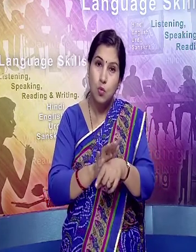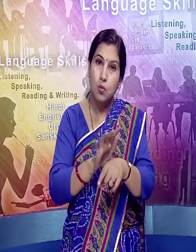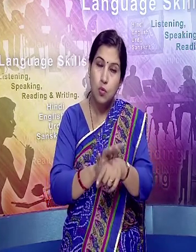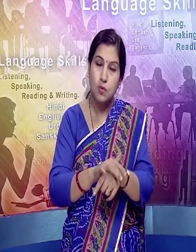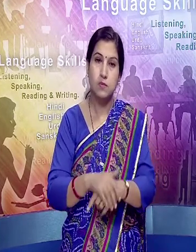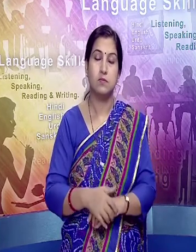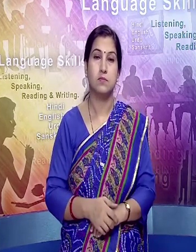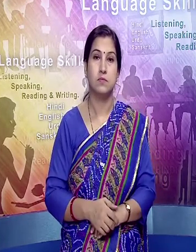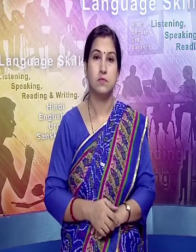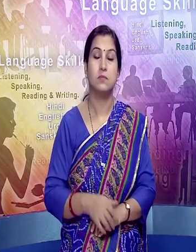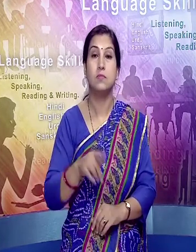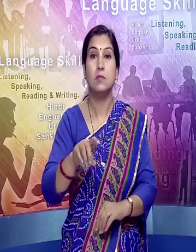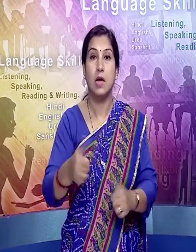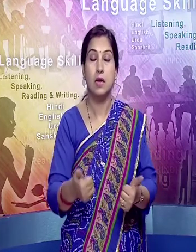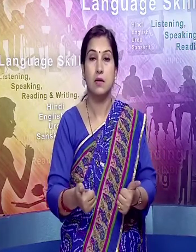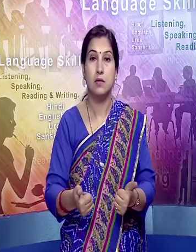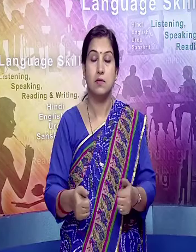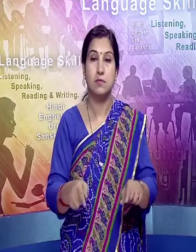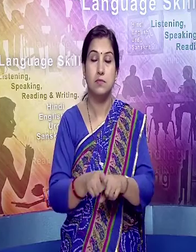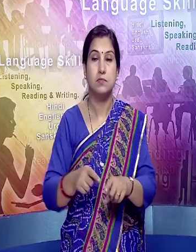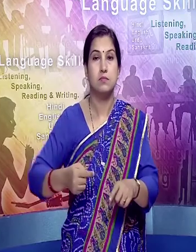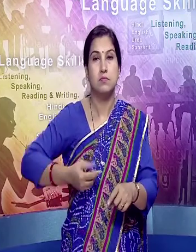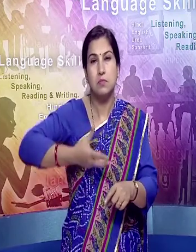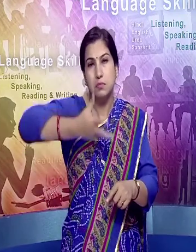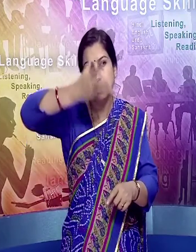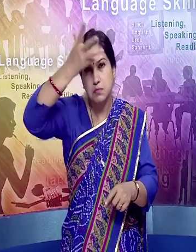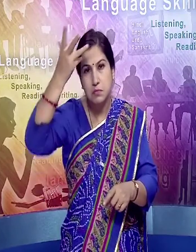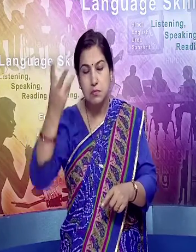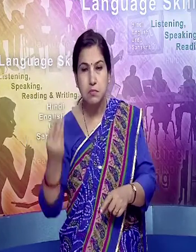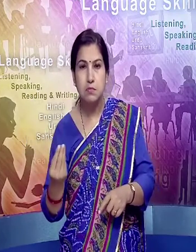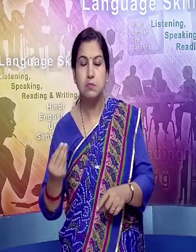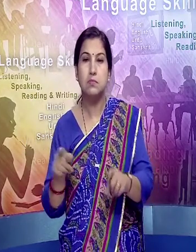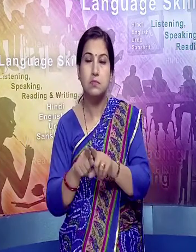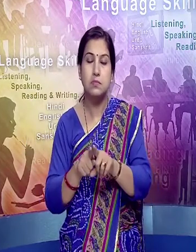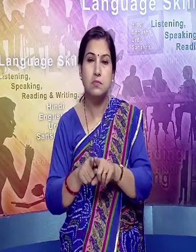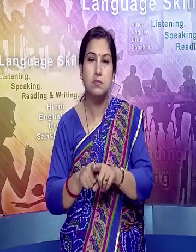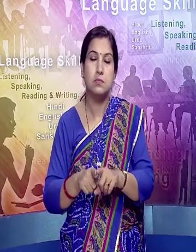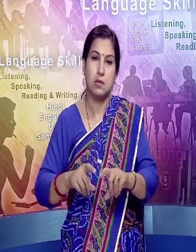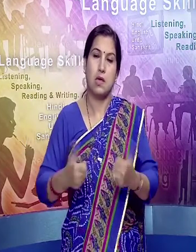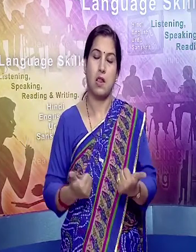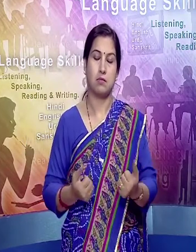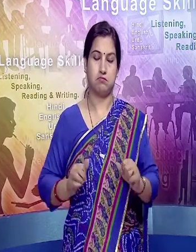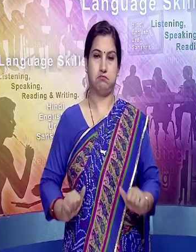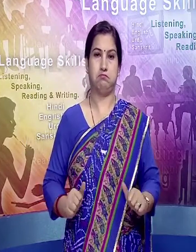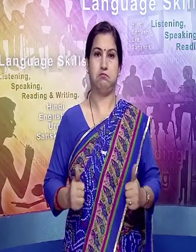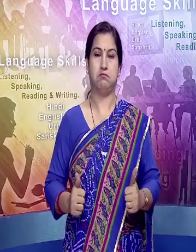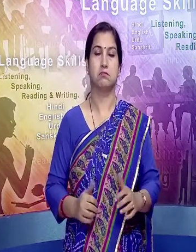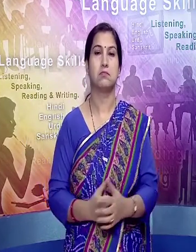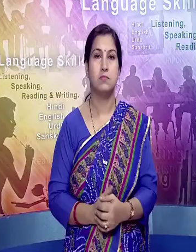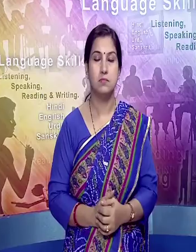so you can maintain the energy throughout the day by eating the complex carbohydrate. It contains the